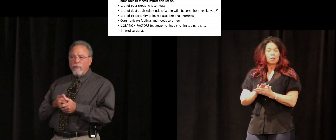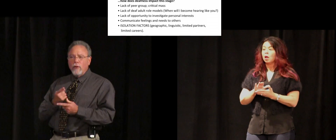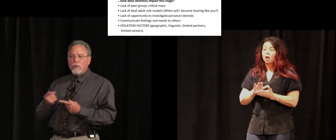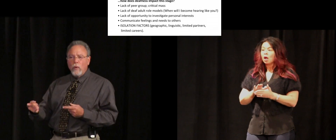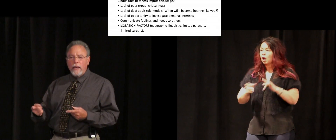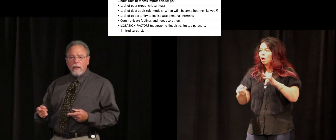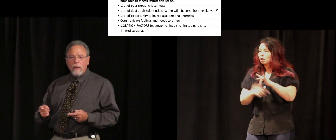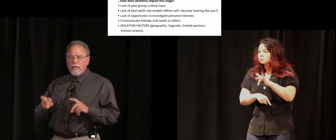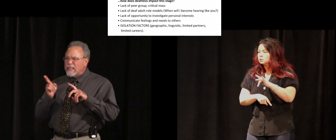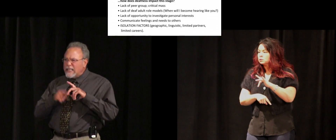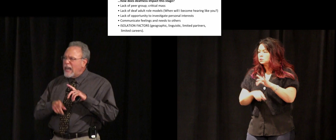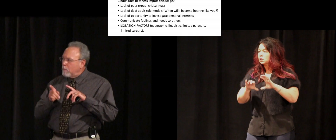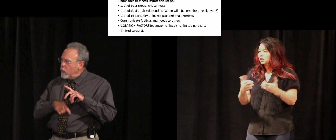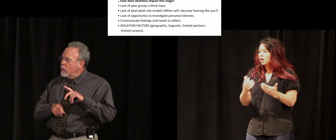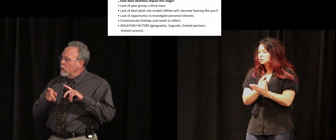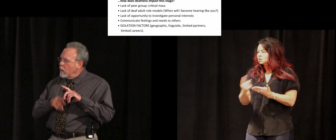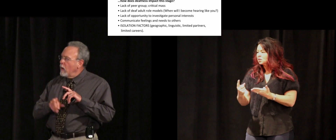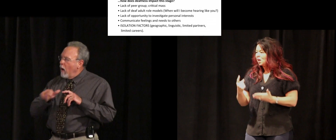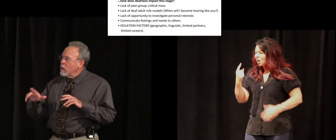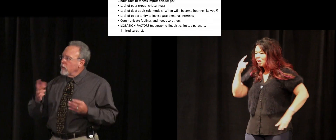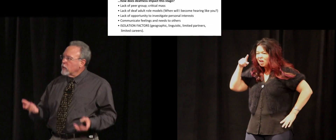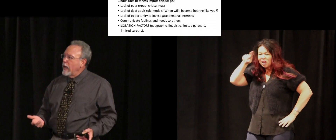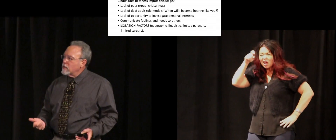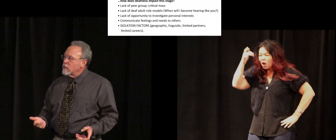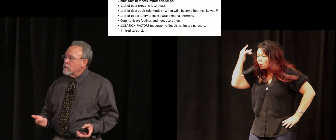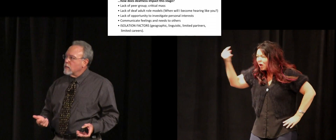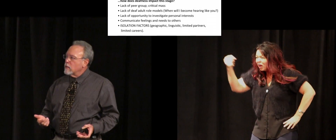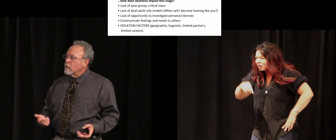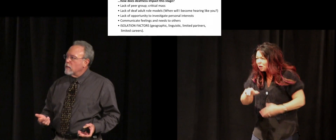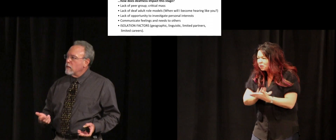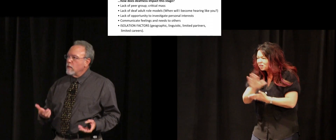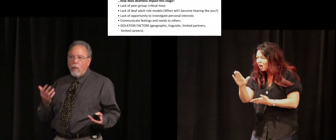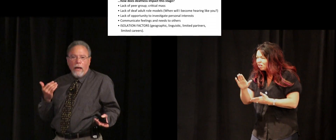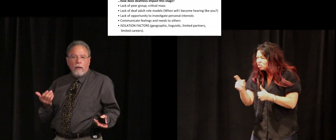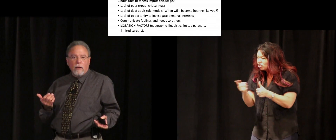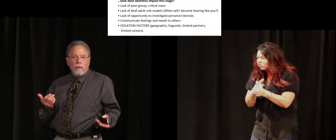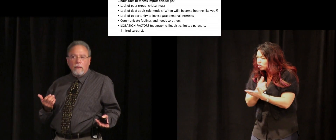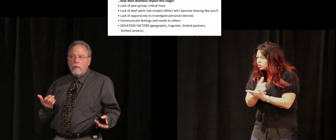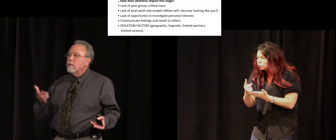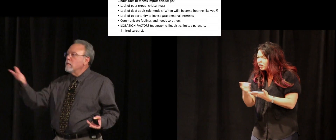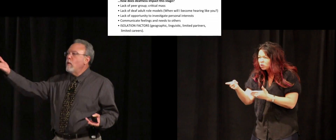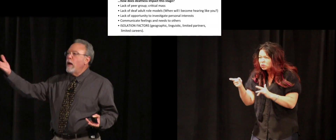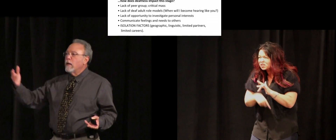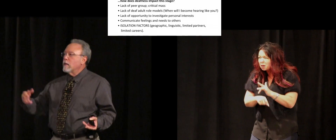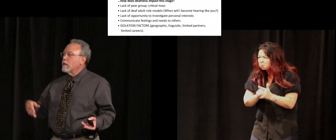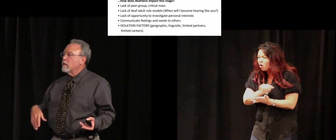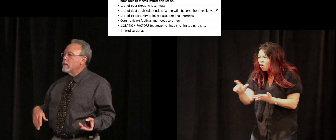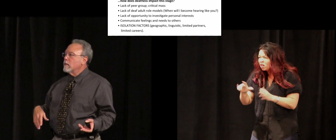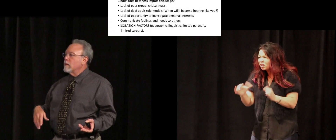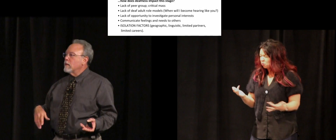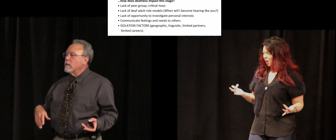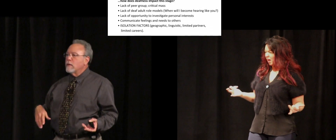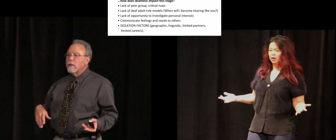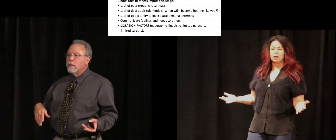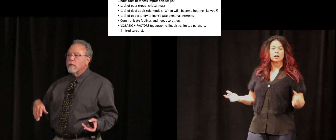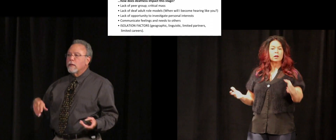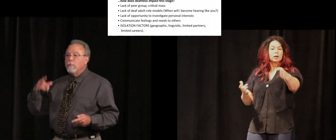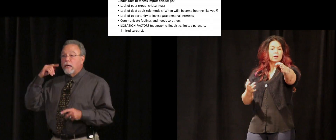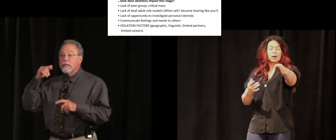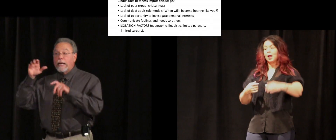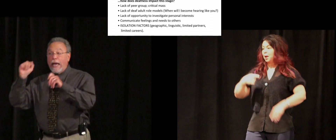as shockingly griefful as I could not have imagined. It was awful. So that's another